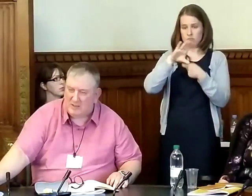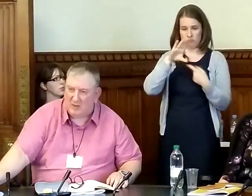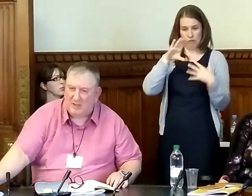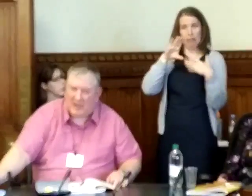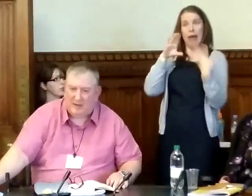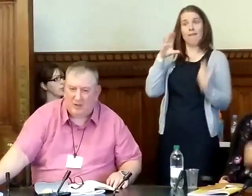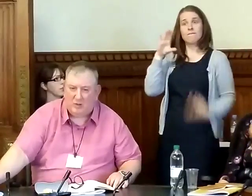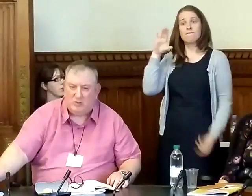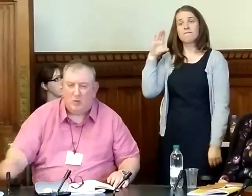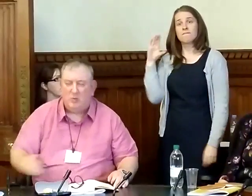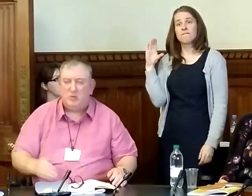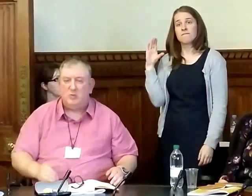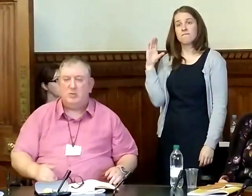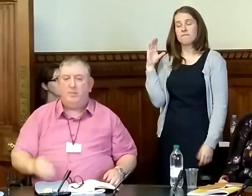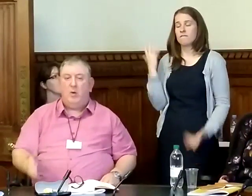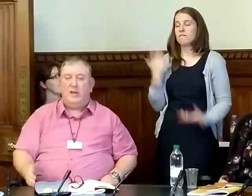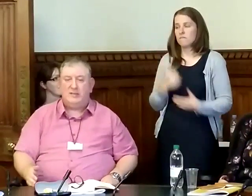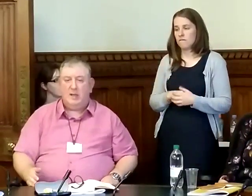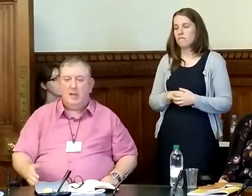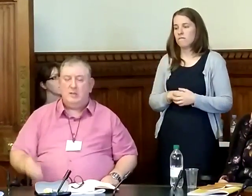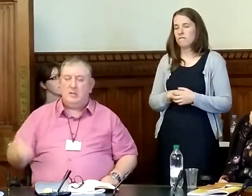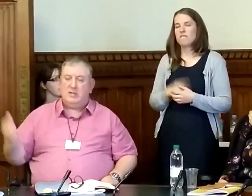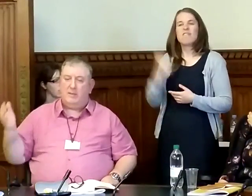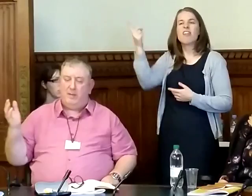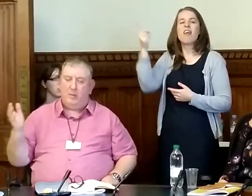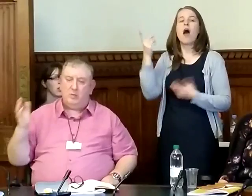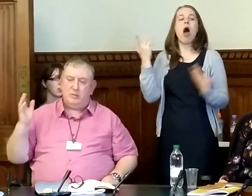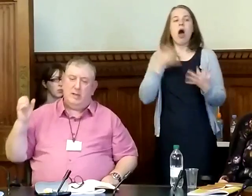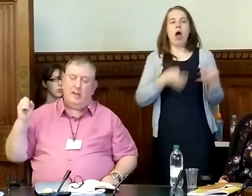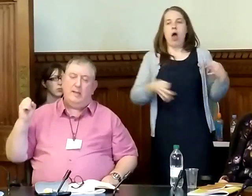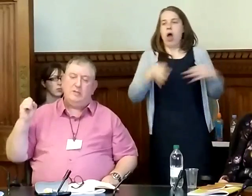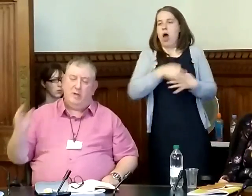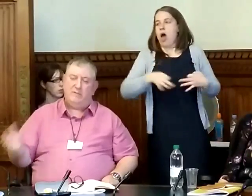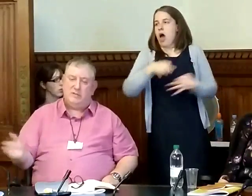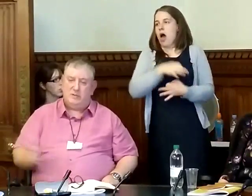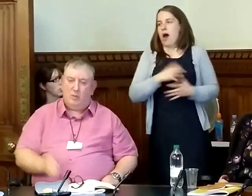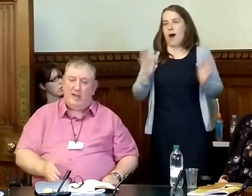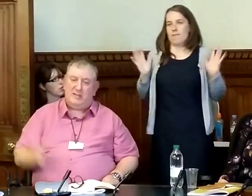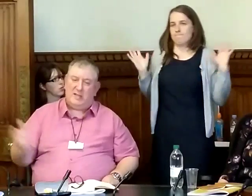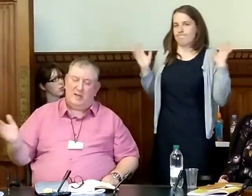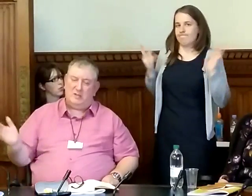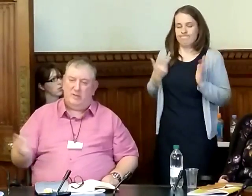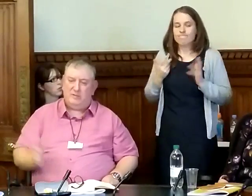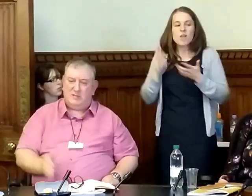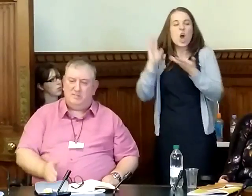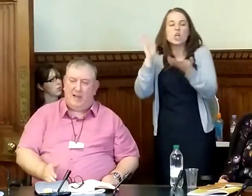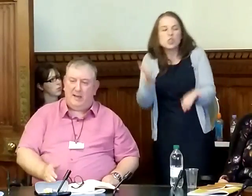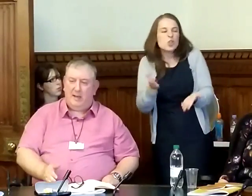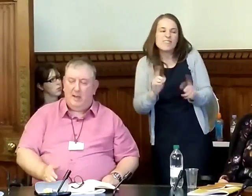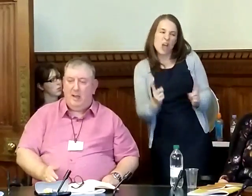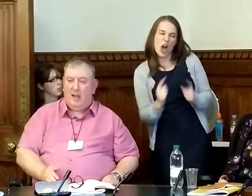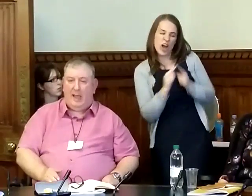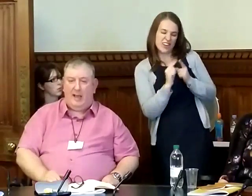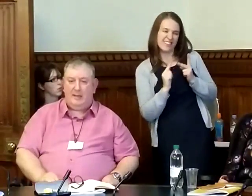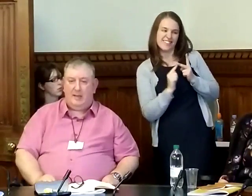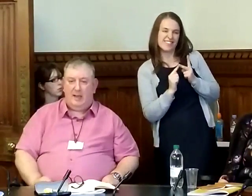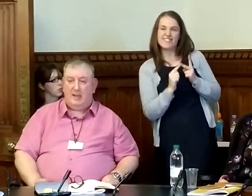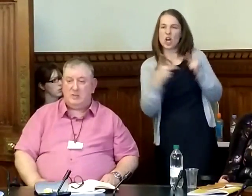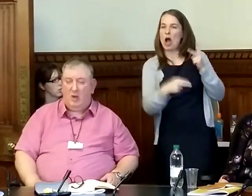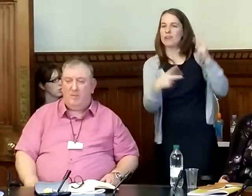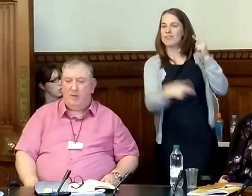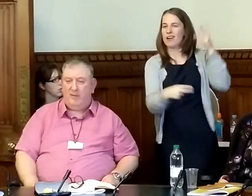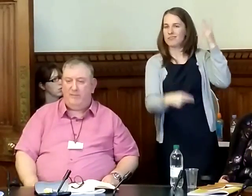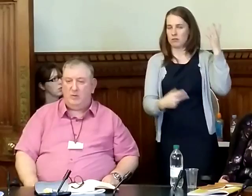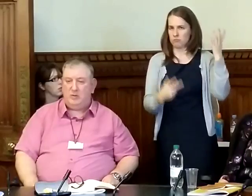there. So again, they're using all sorts of ploys to take people's services away, to cut the services back,